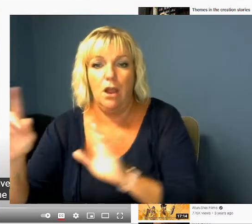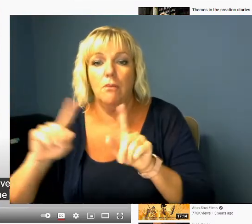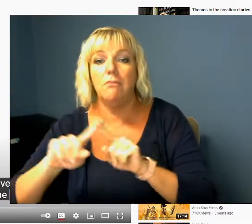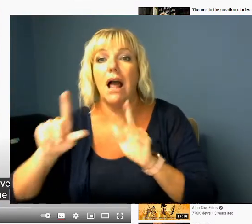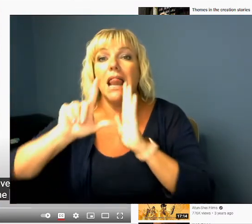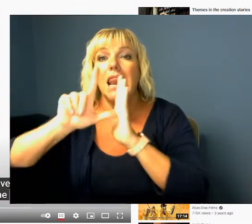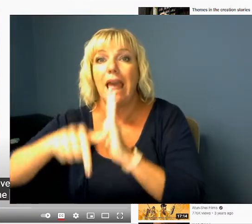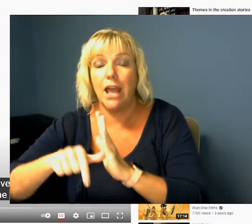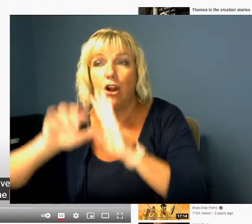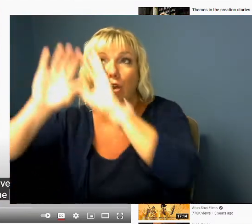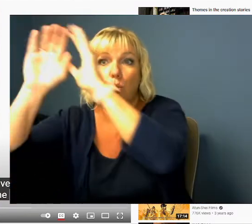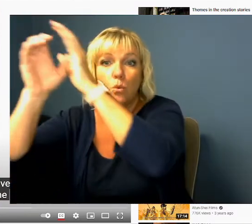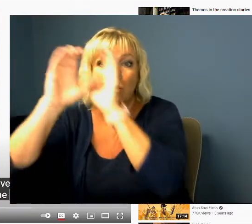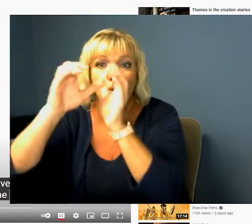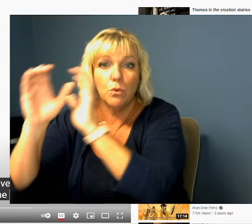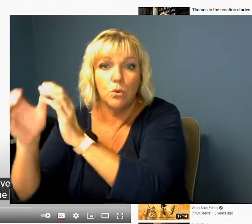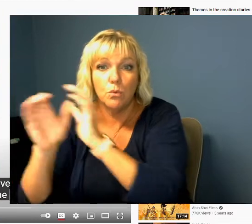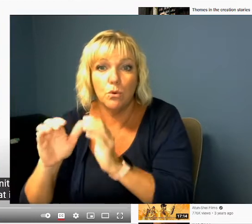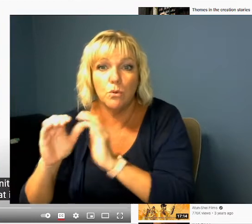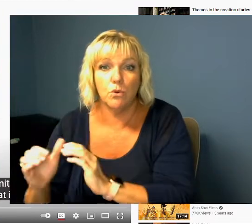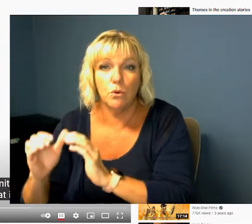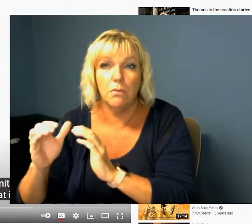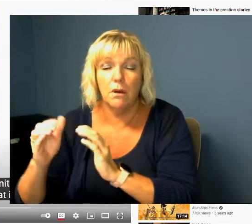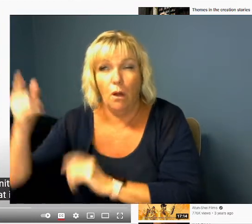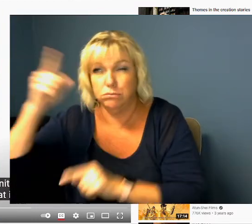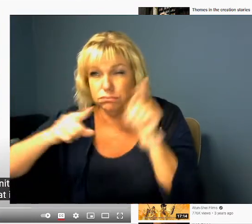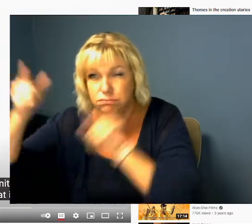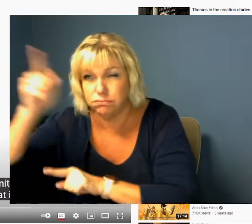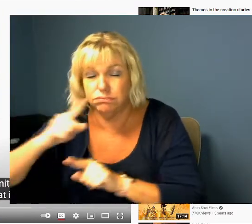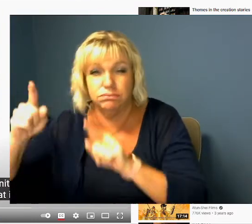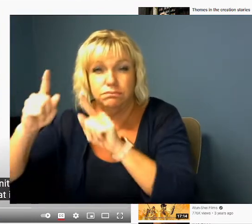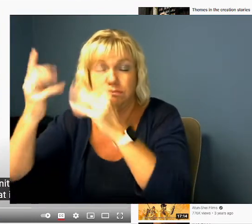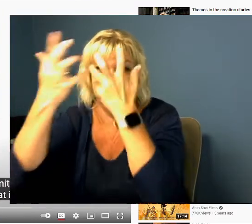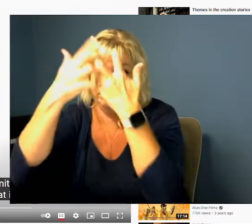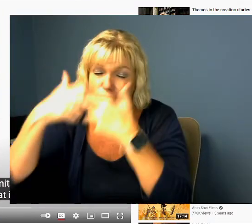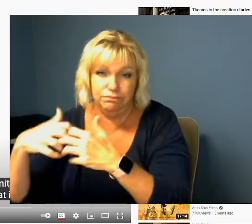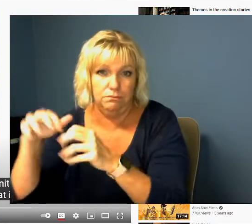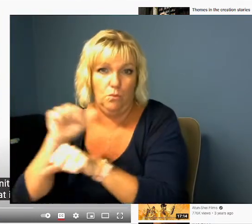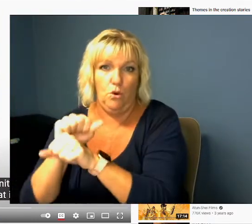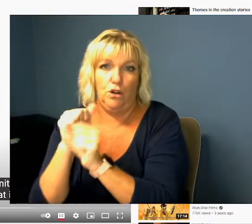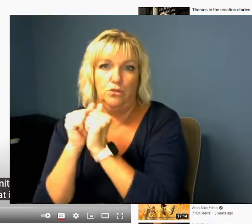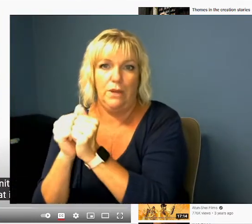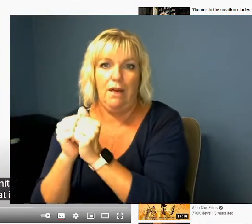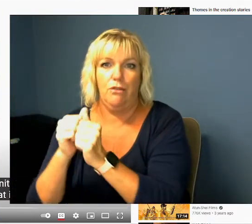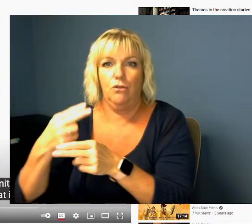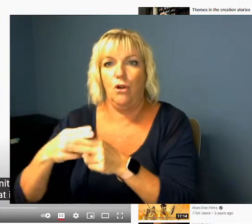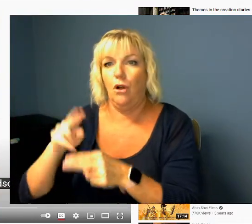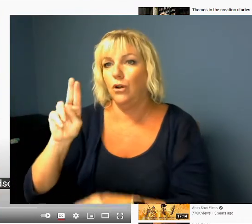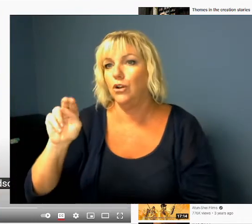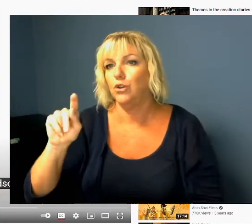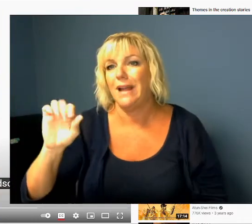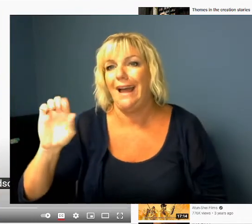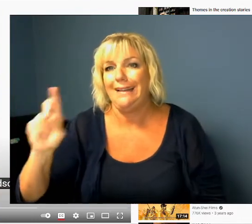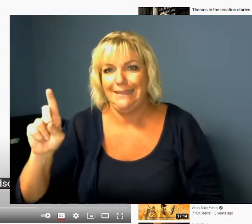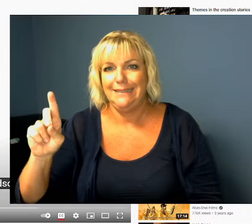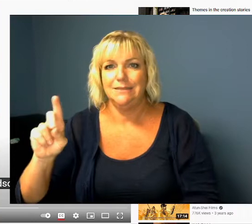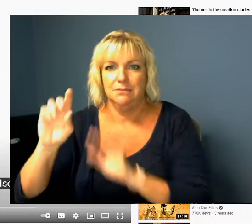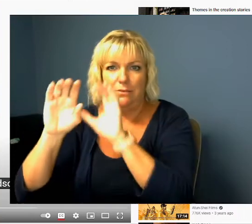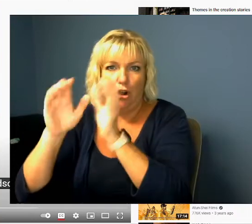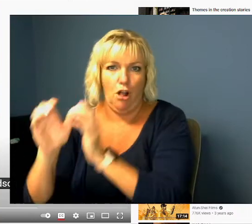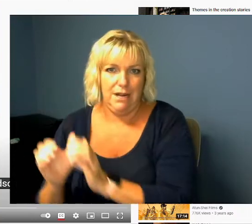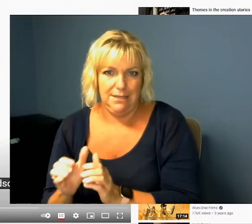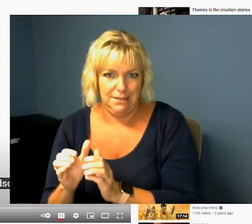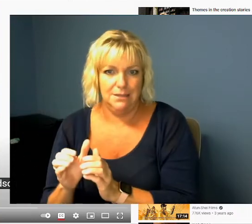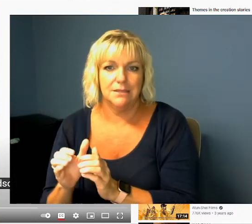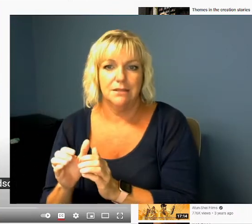call themselves the United Colonies. It's one of the first times that several colonies unite together, and note when they do that, it's to kill